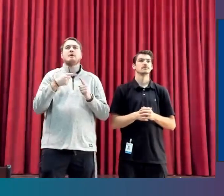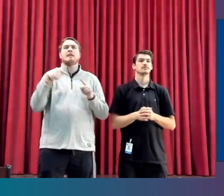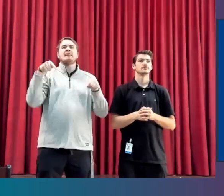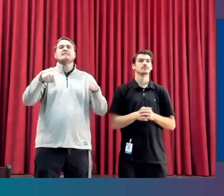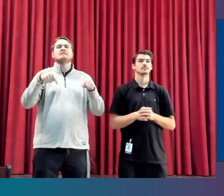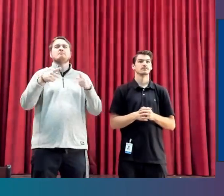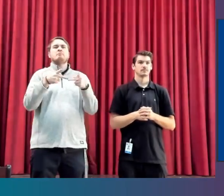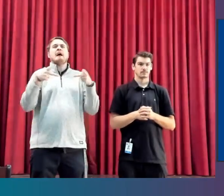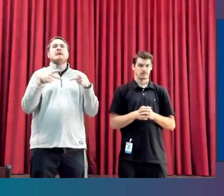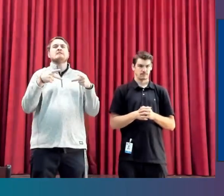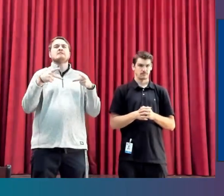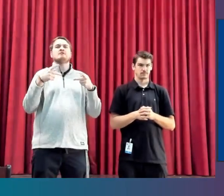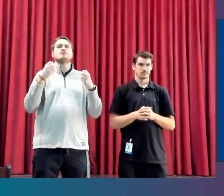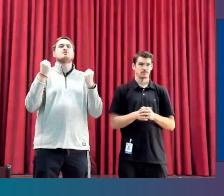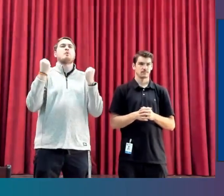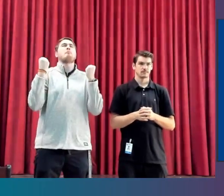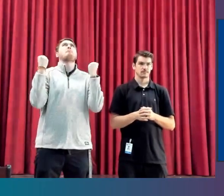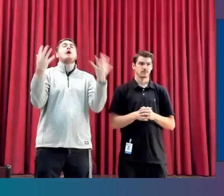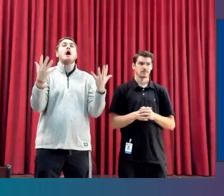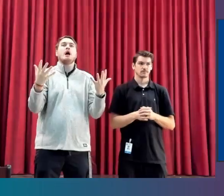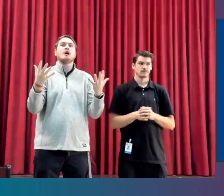that. So I was wondering,